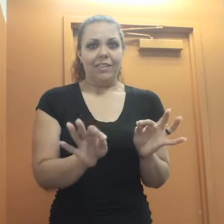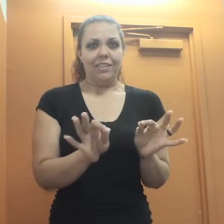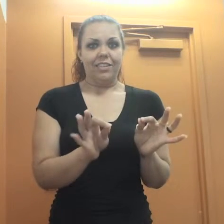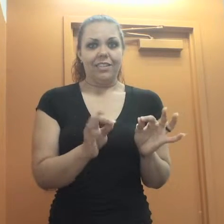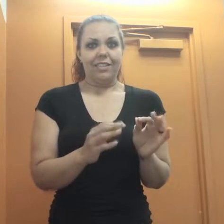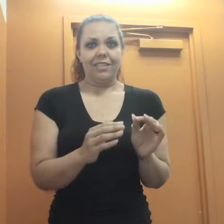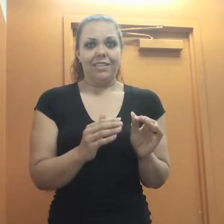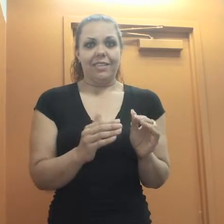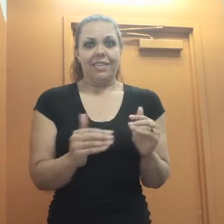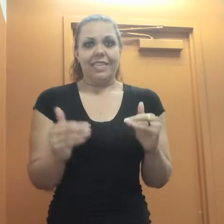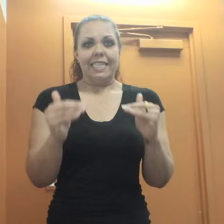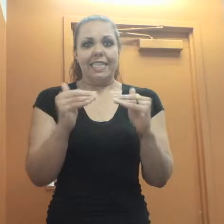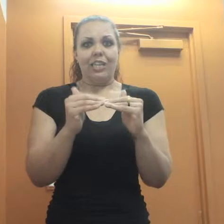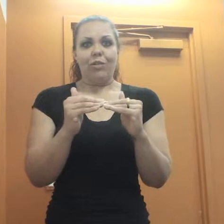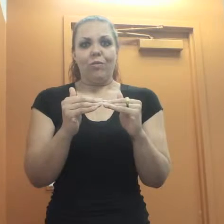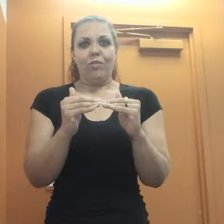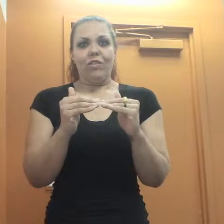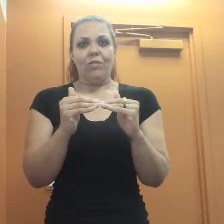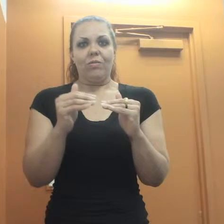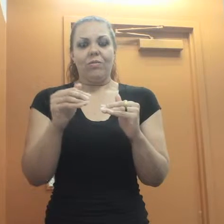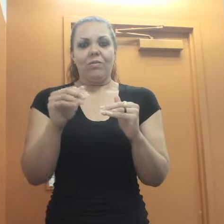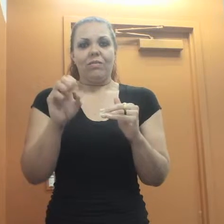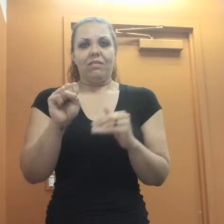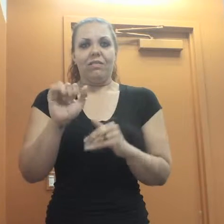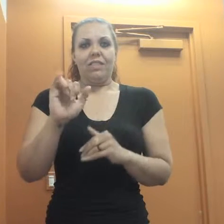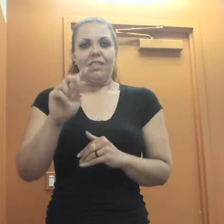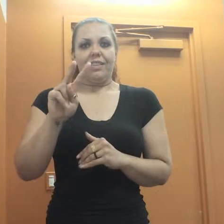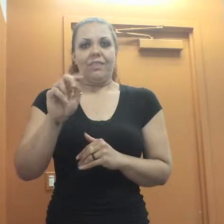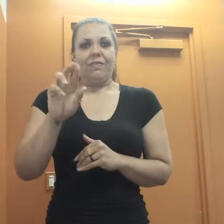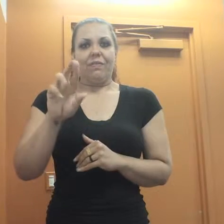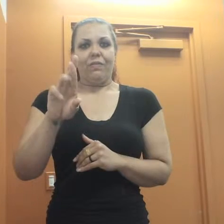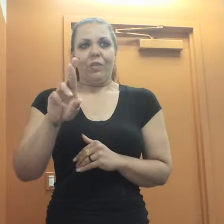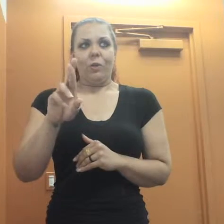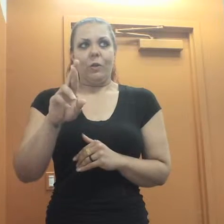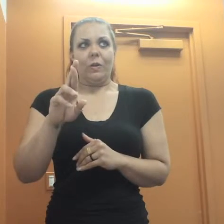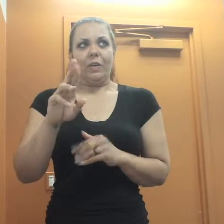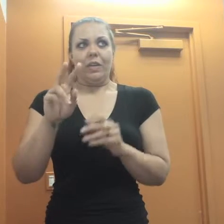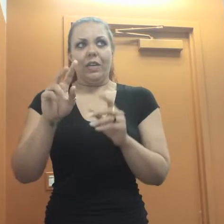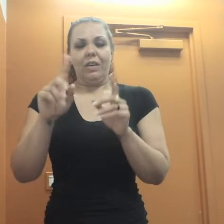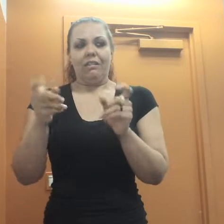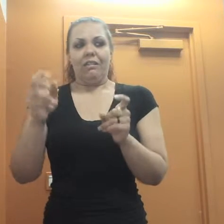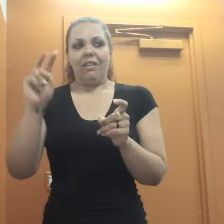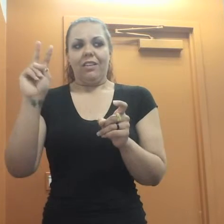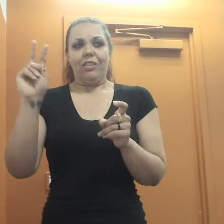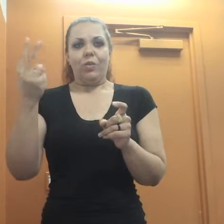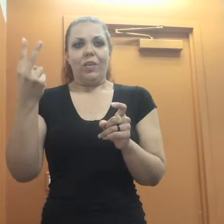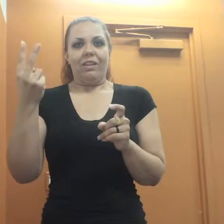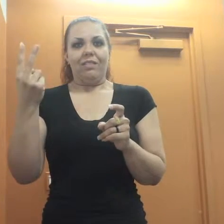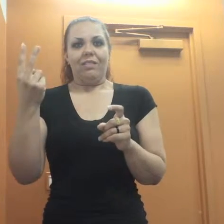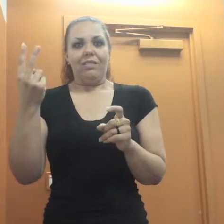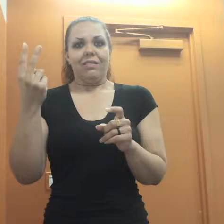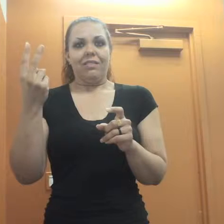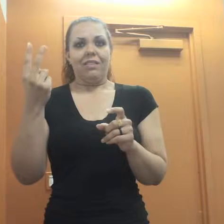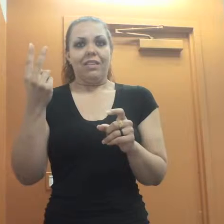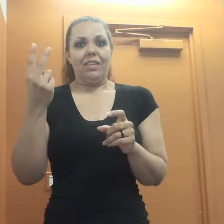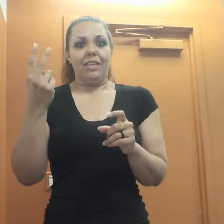ion squared times the concentration of chromate ion. Note that there is no denominator in this